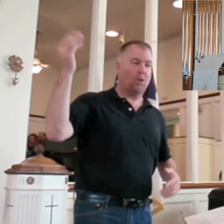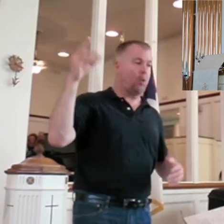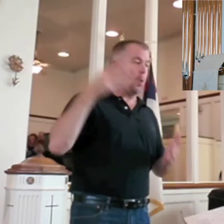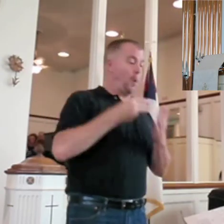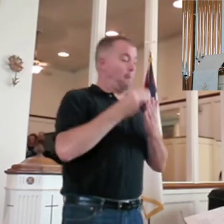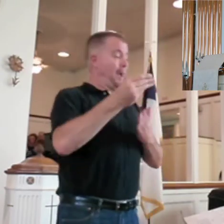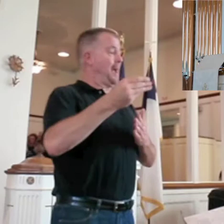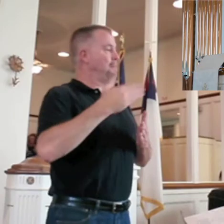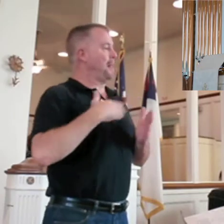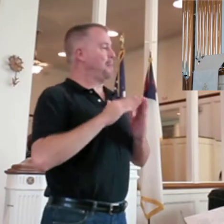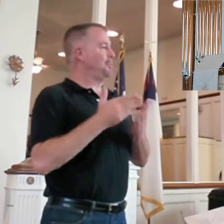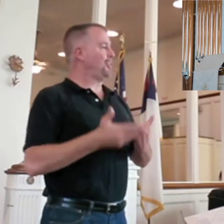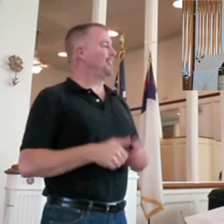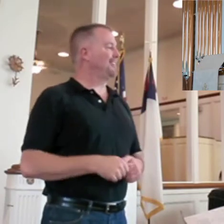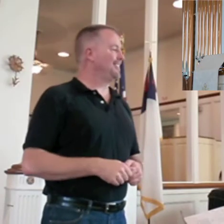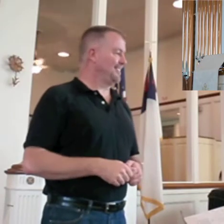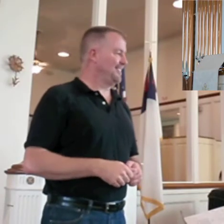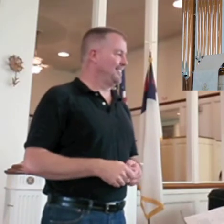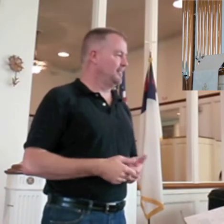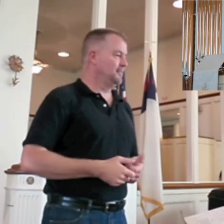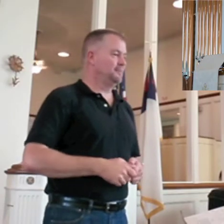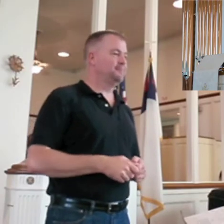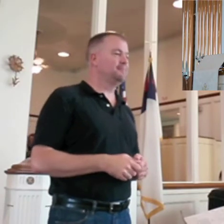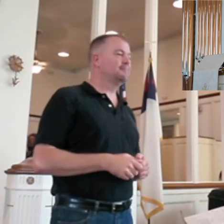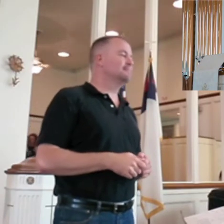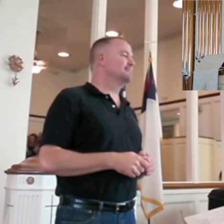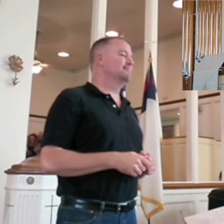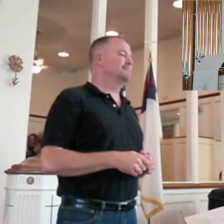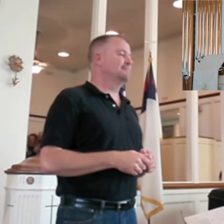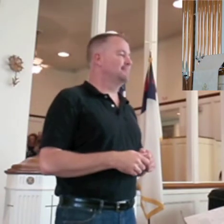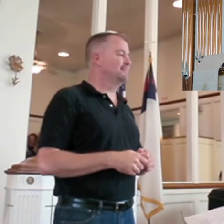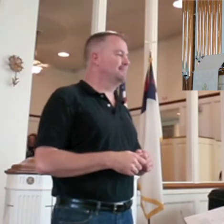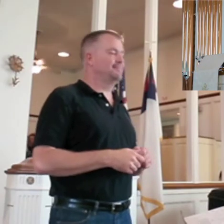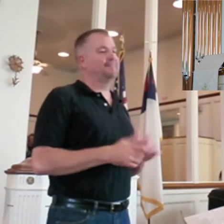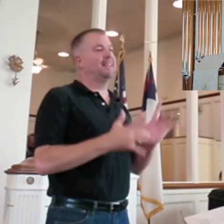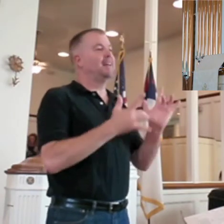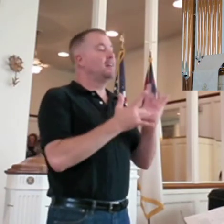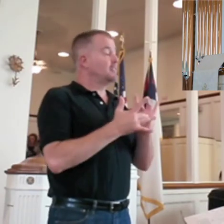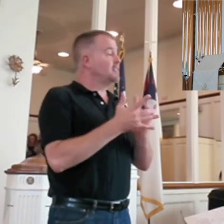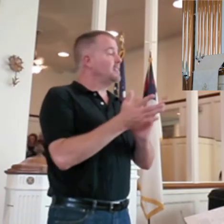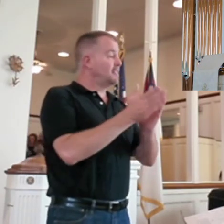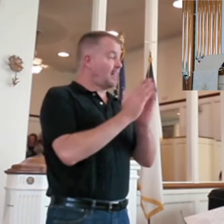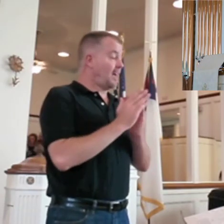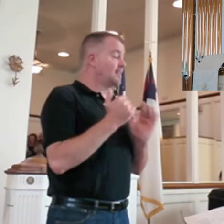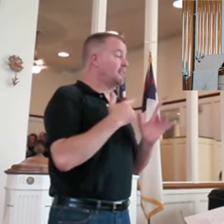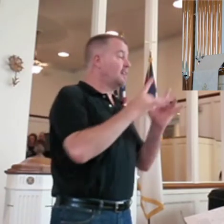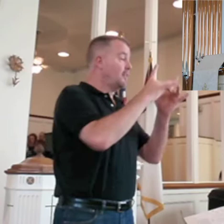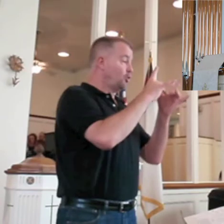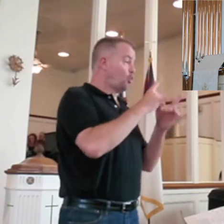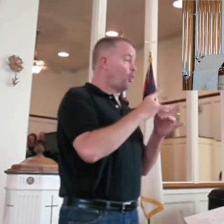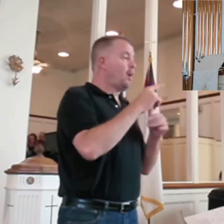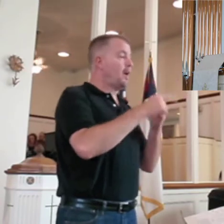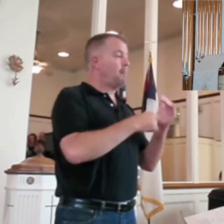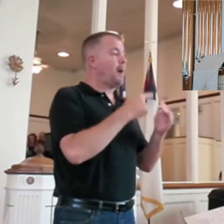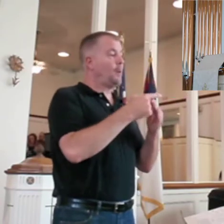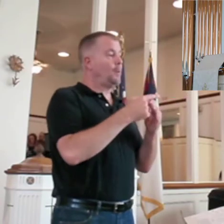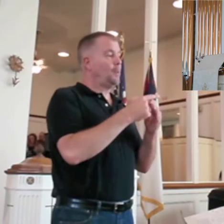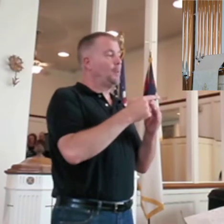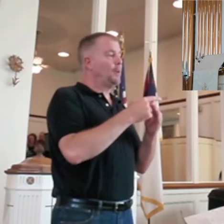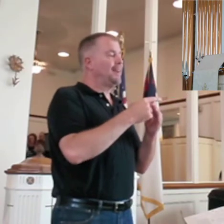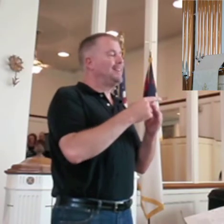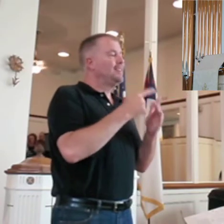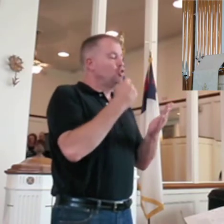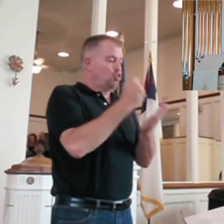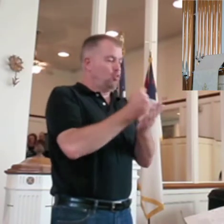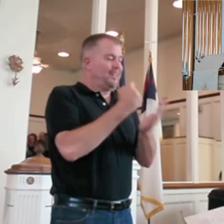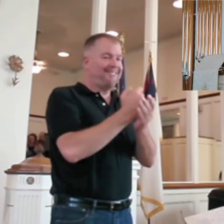sermon or buy my book. What Jesus asks us in the parable about the returning